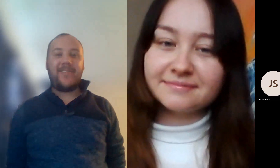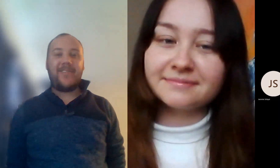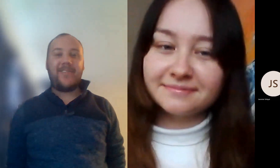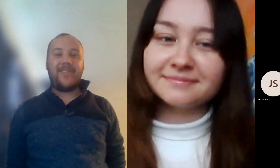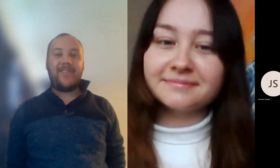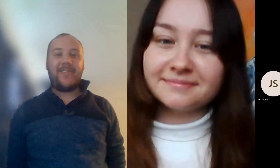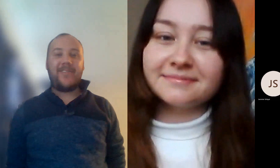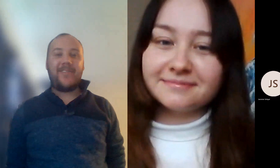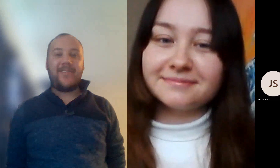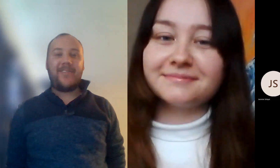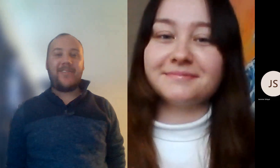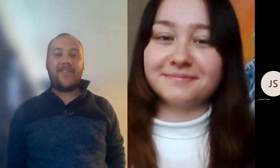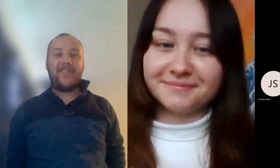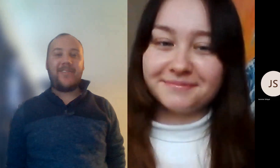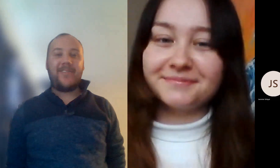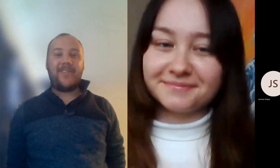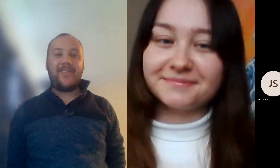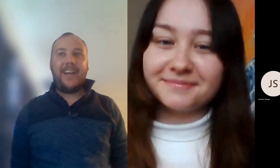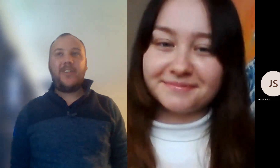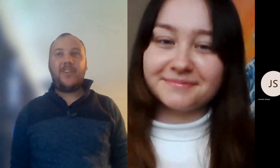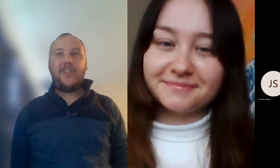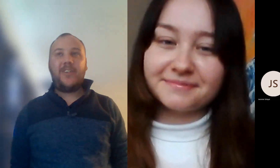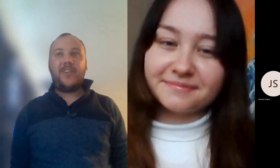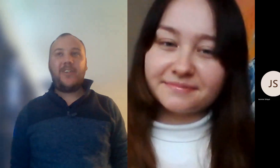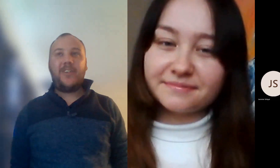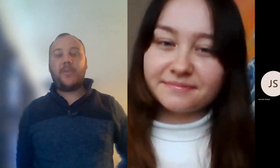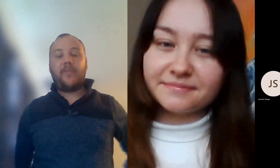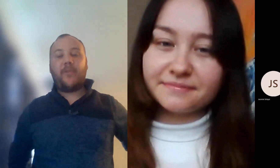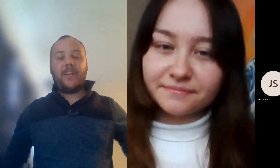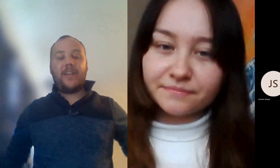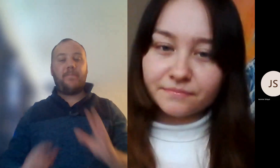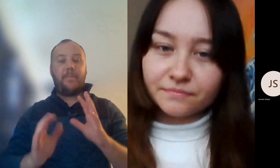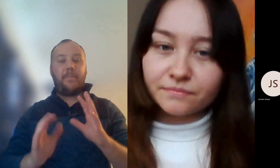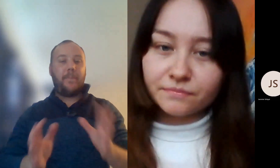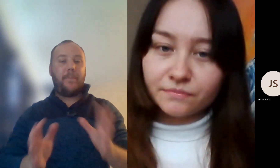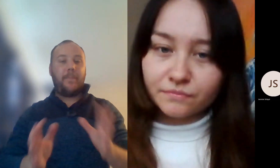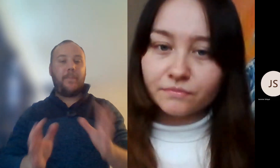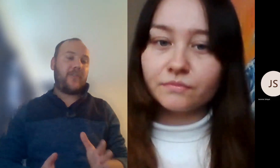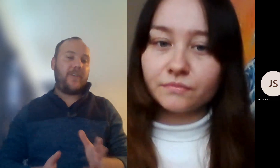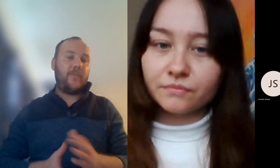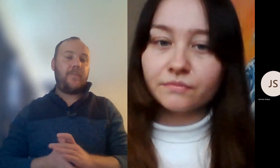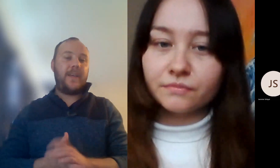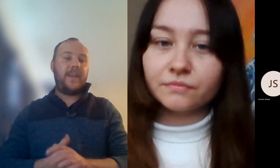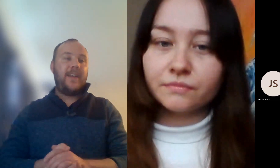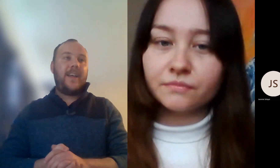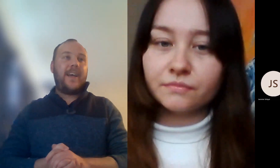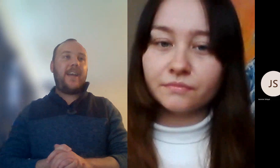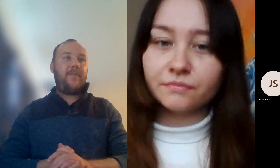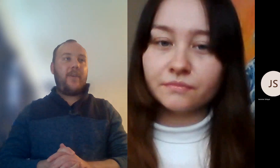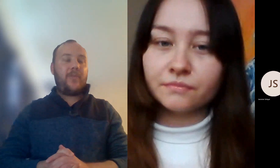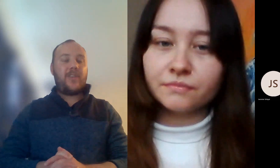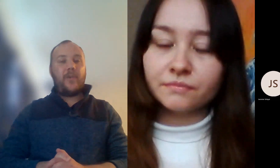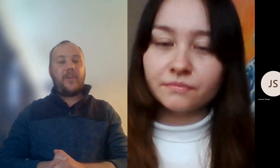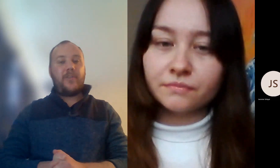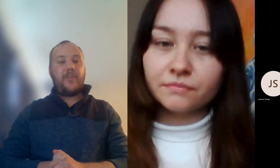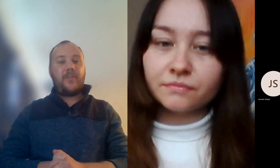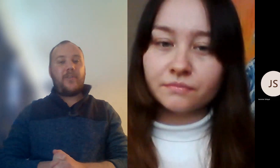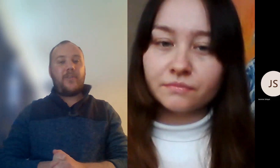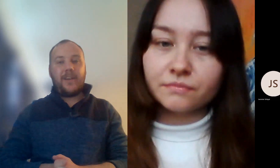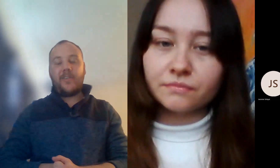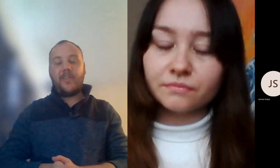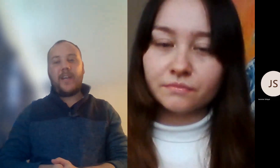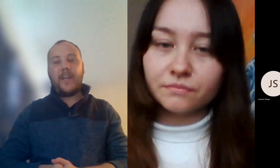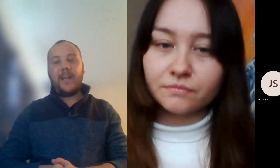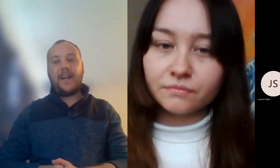nice to be busy. I can completely appreciate that. And my final question before I get you both on the screen would be, if there was someone